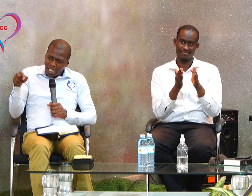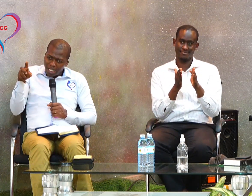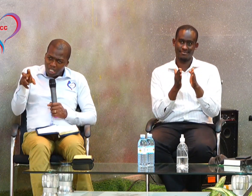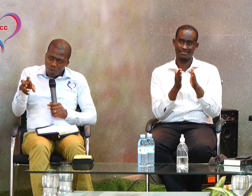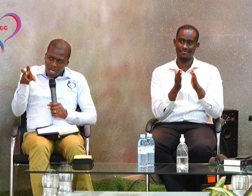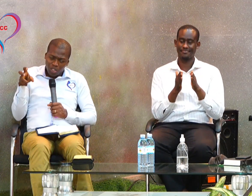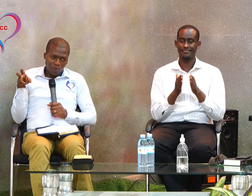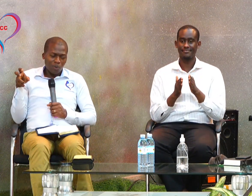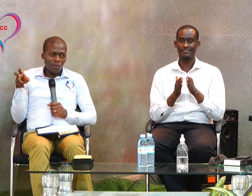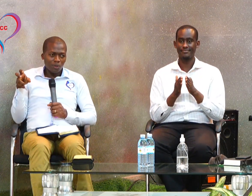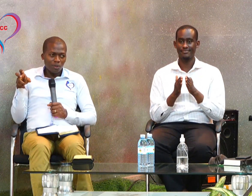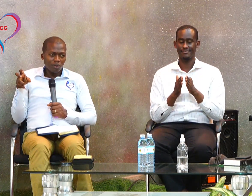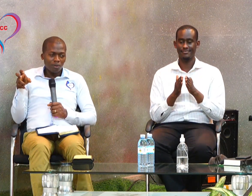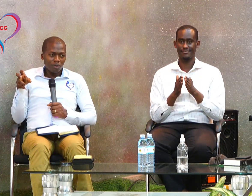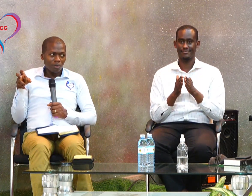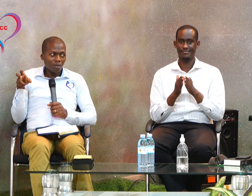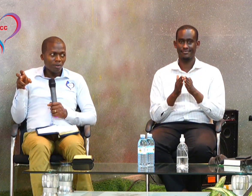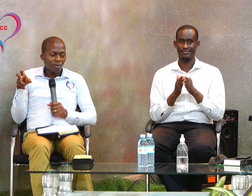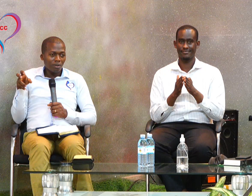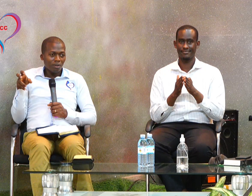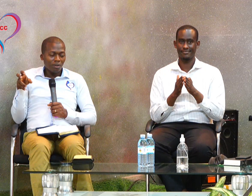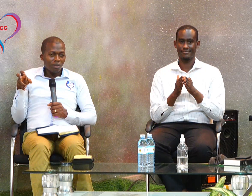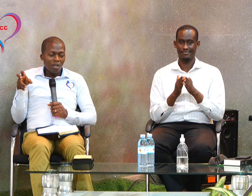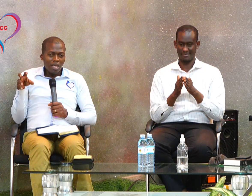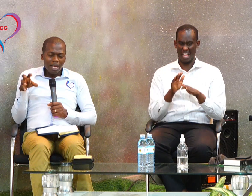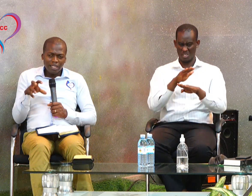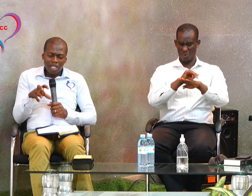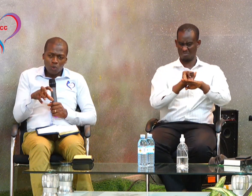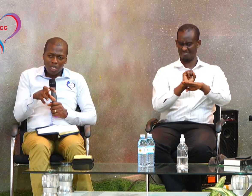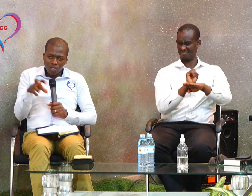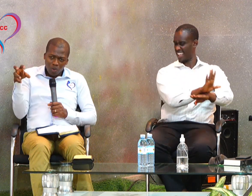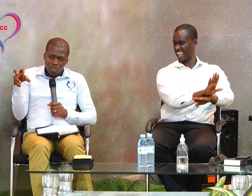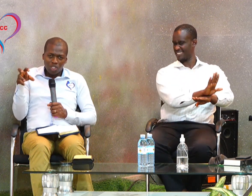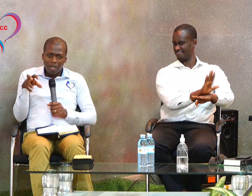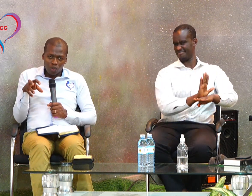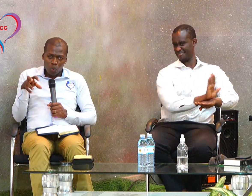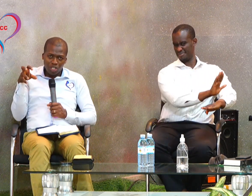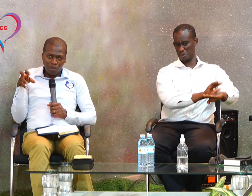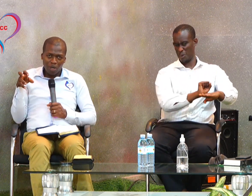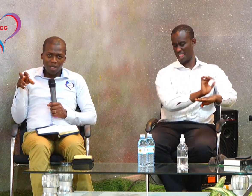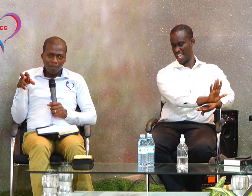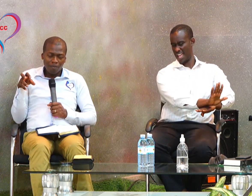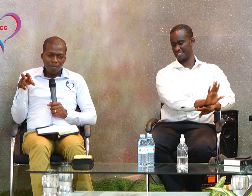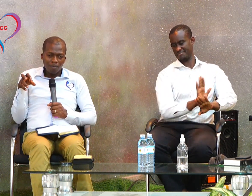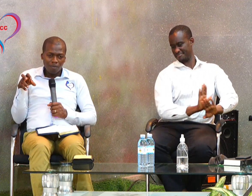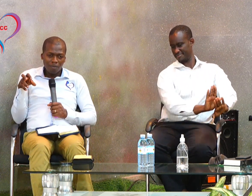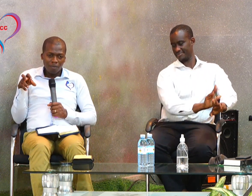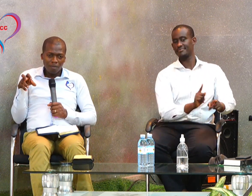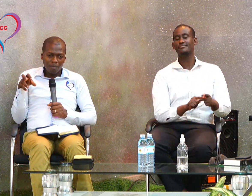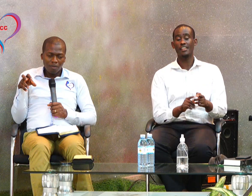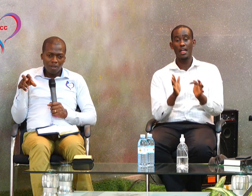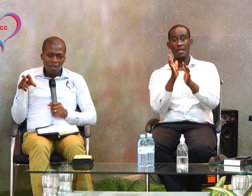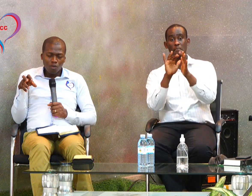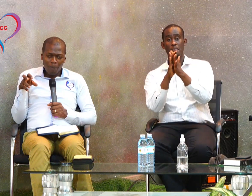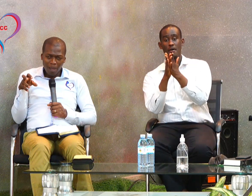byetoolodde kigendererwa kyo. So let me first put away the word calling. Kakati kansooke nzigyewo kino kye bayita okuyitibwa. So in the